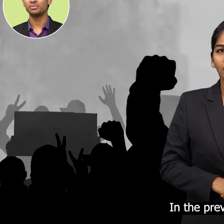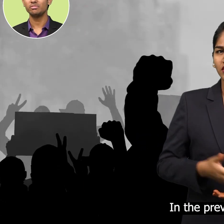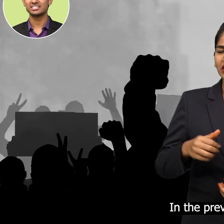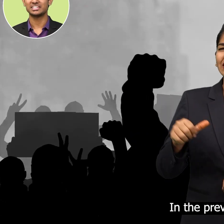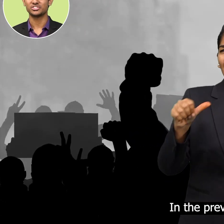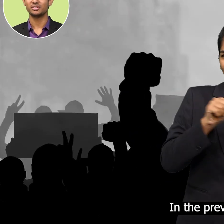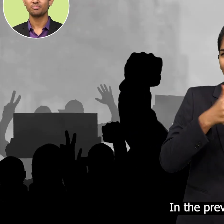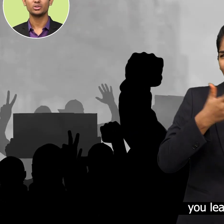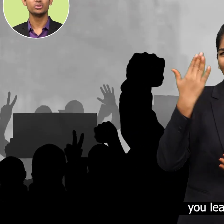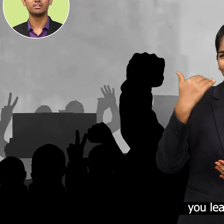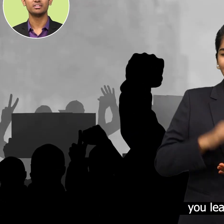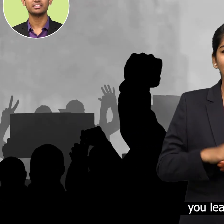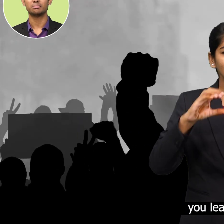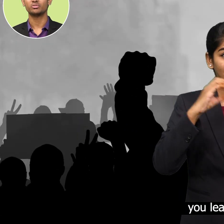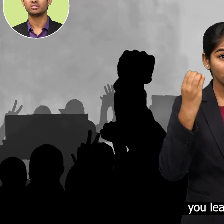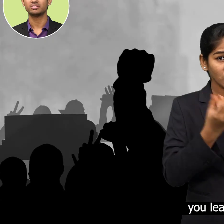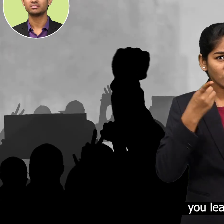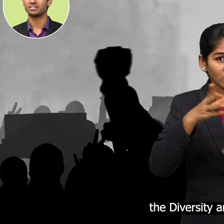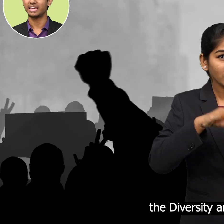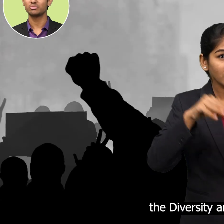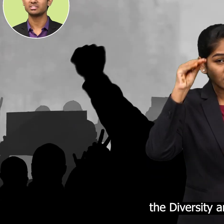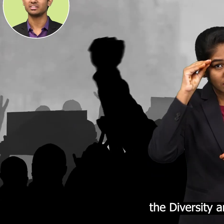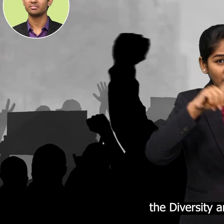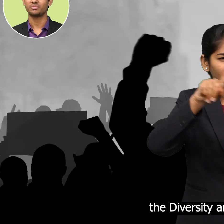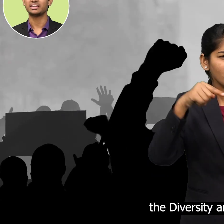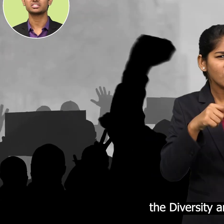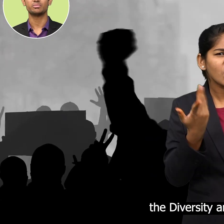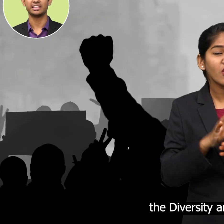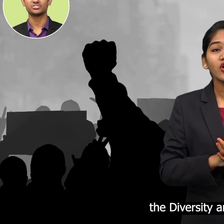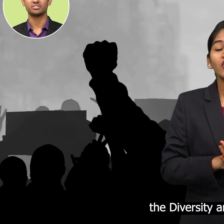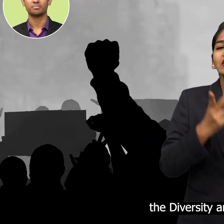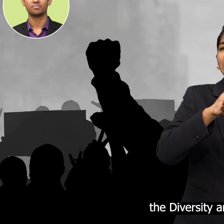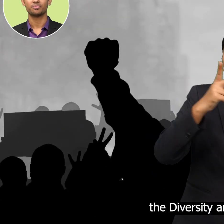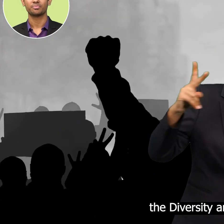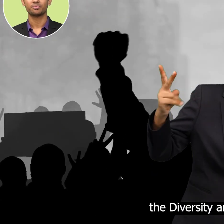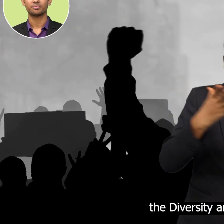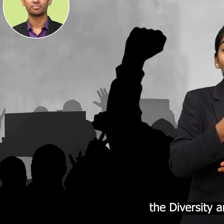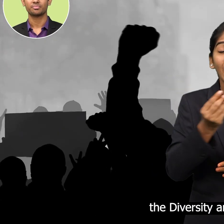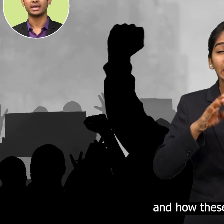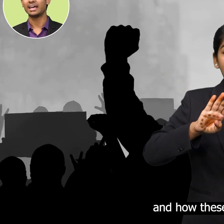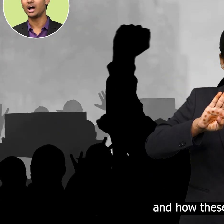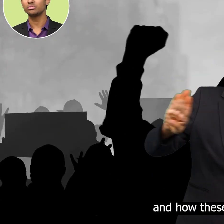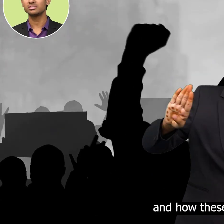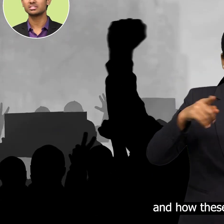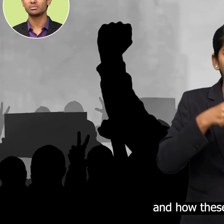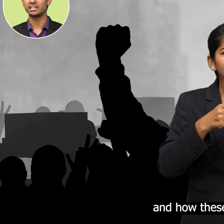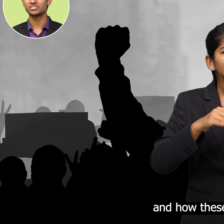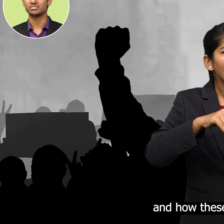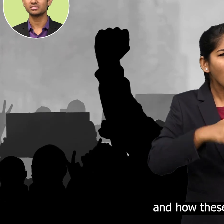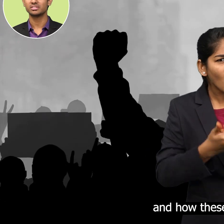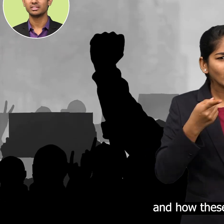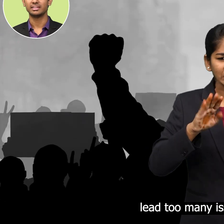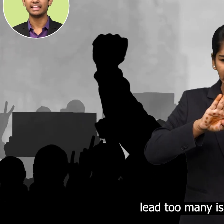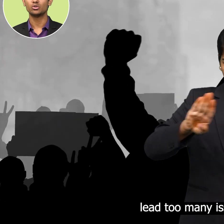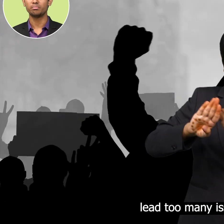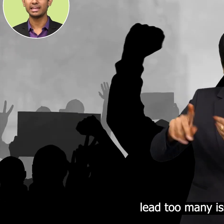In the previous session, you learned about the diversity and discrimination and how these